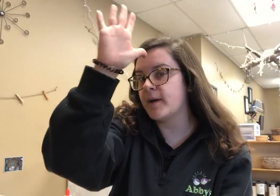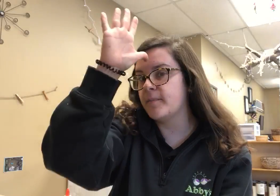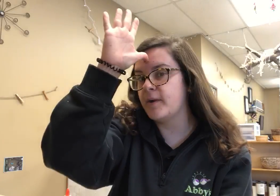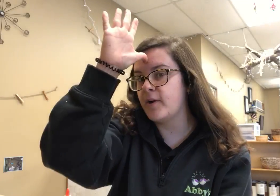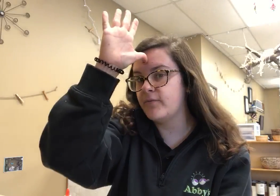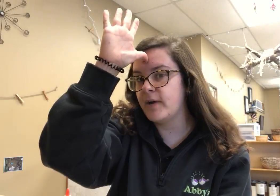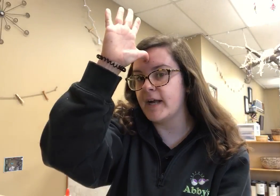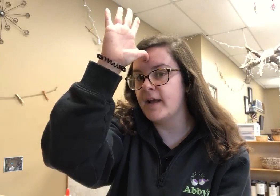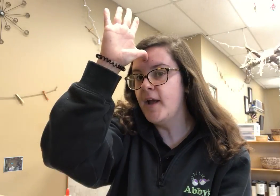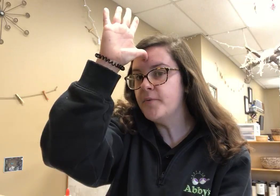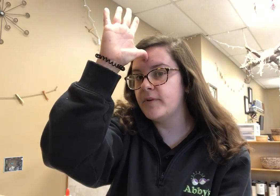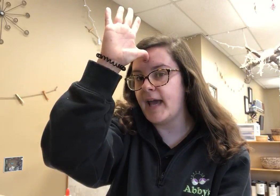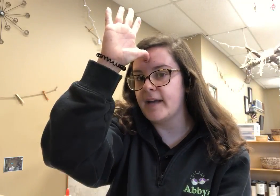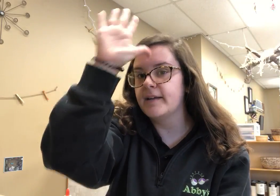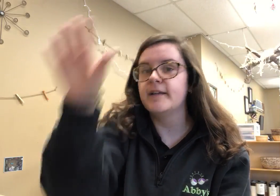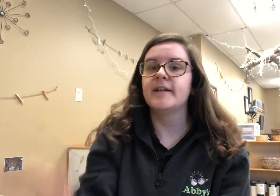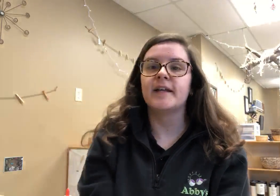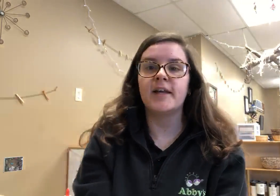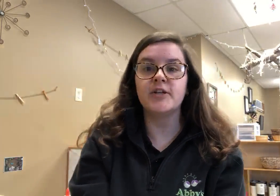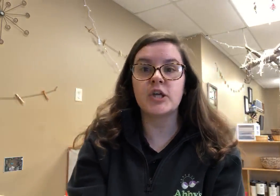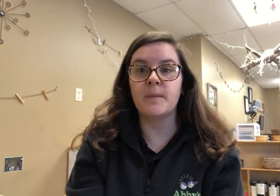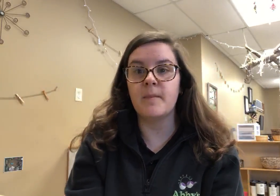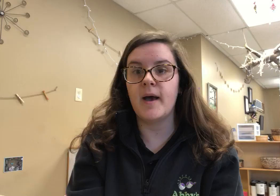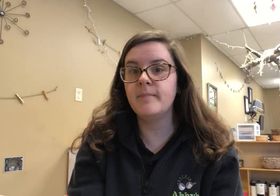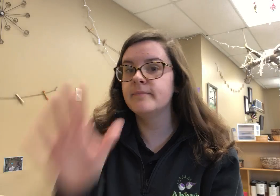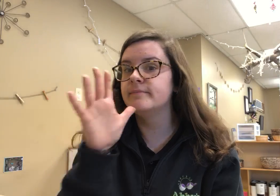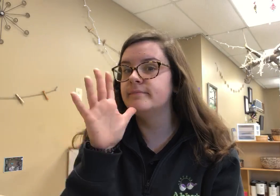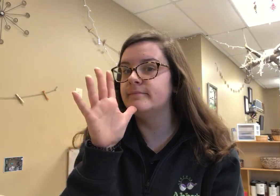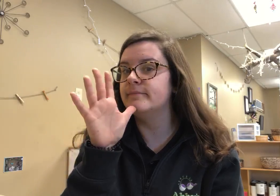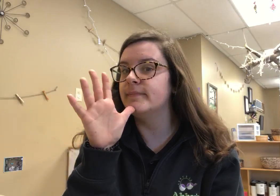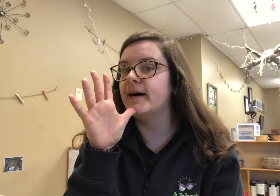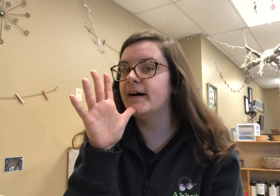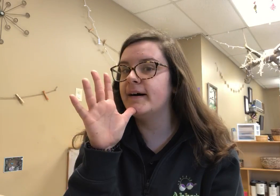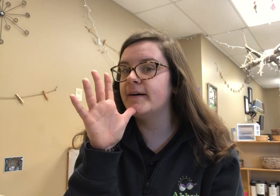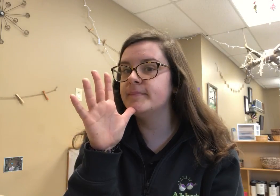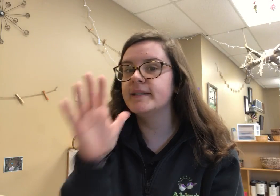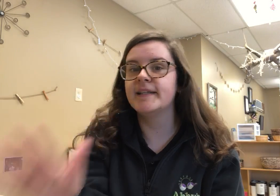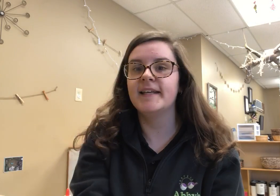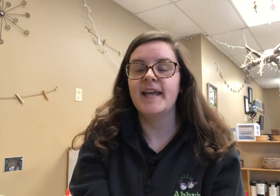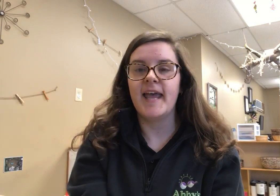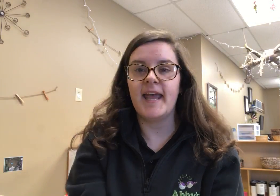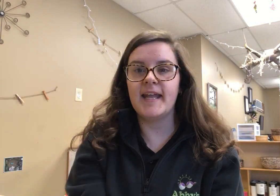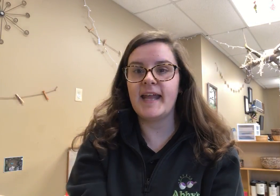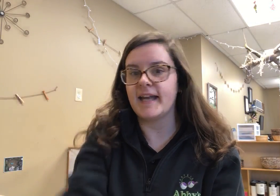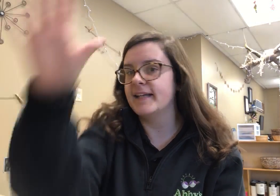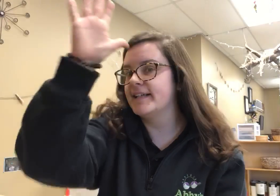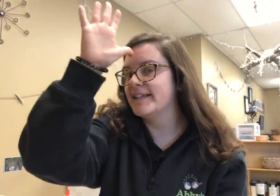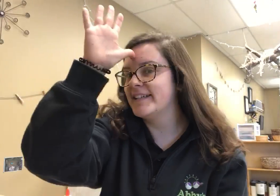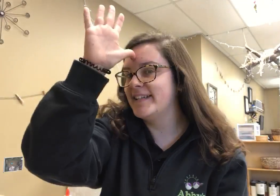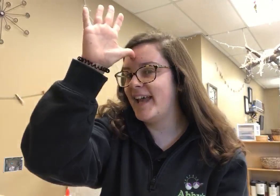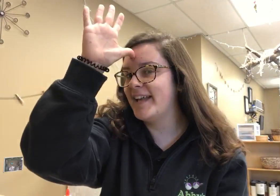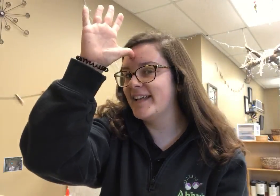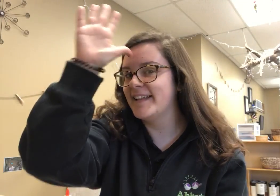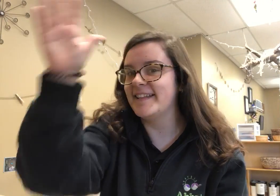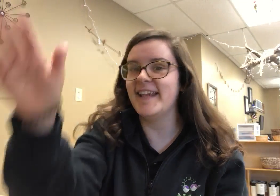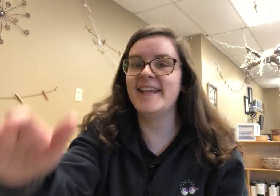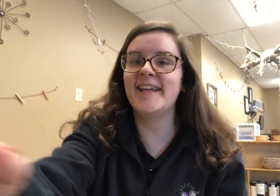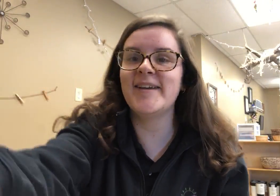we're gonna put our forehead for dad can you show me mom mom and dad dad thank you